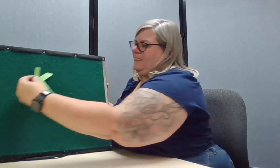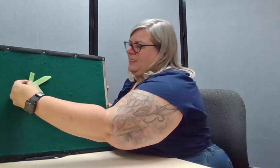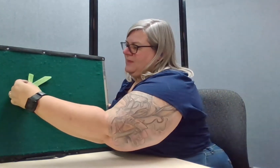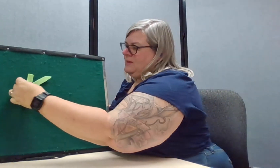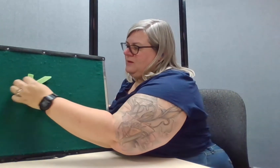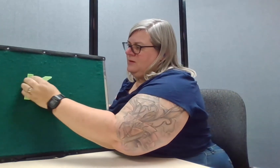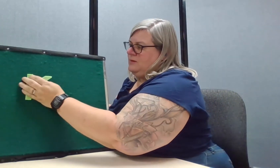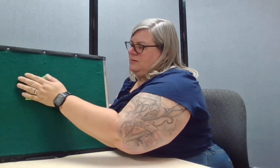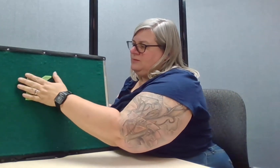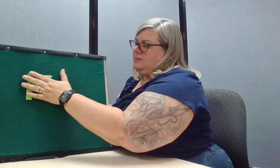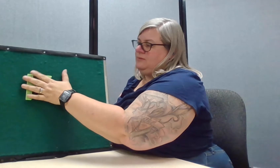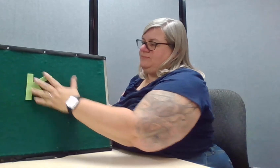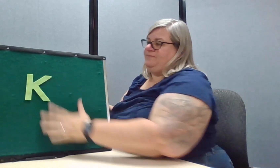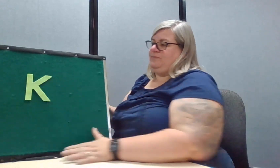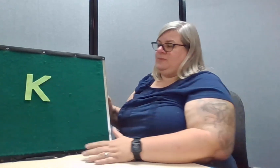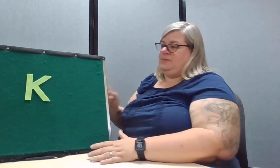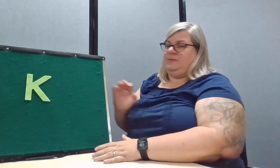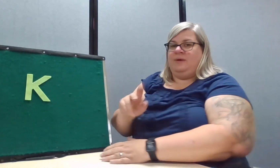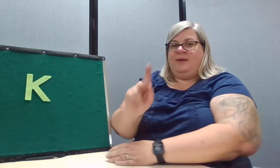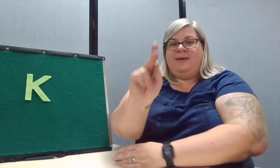The next letter is K.